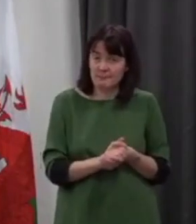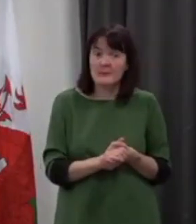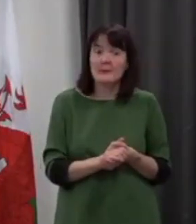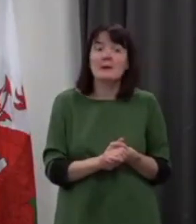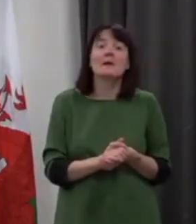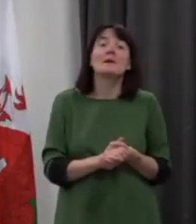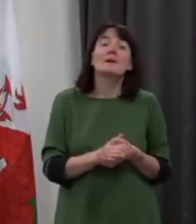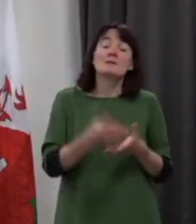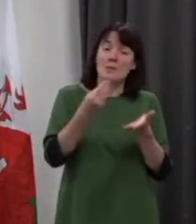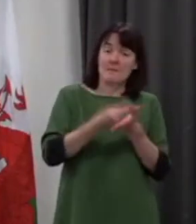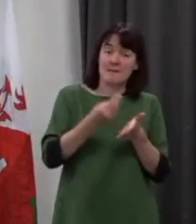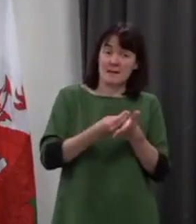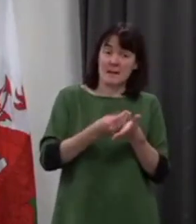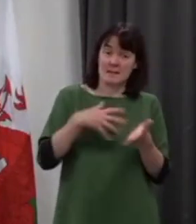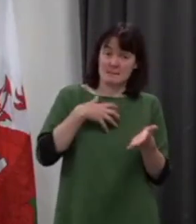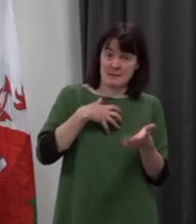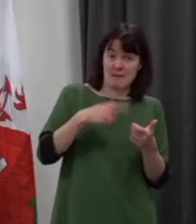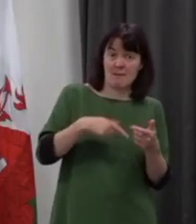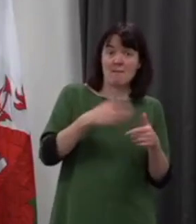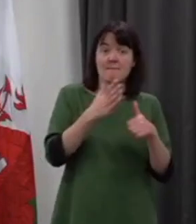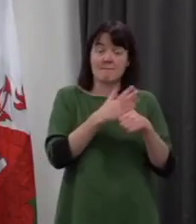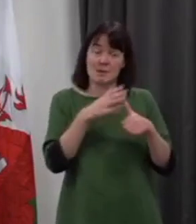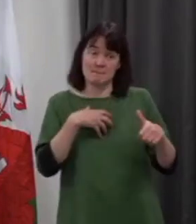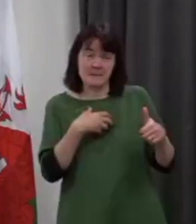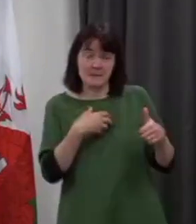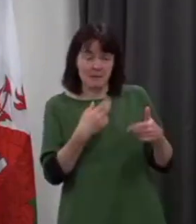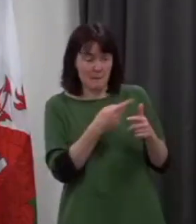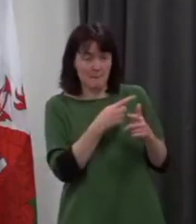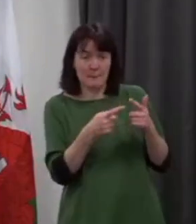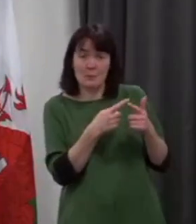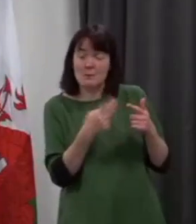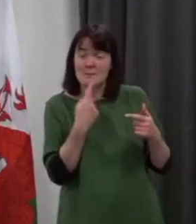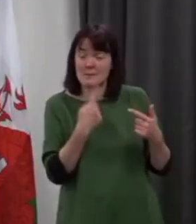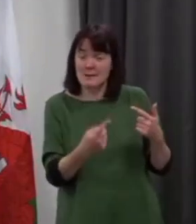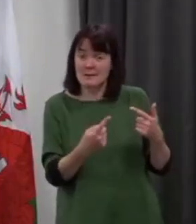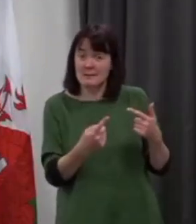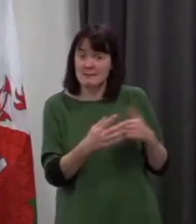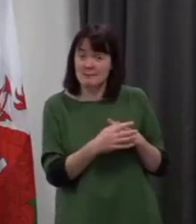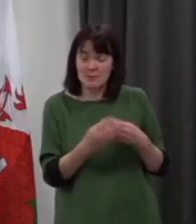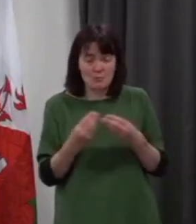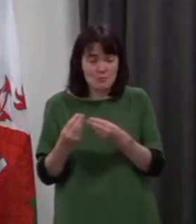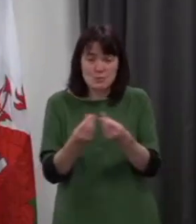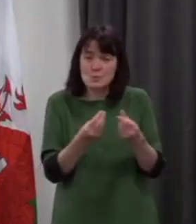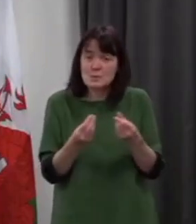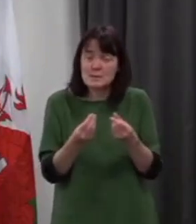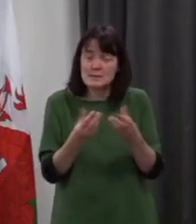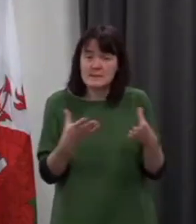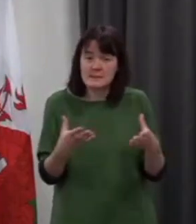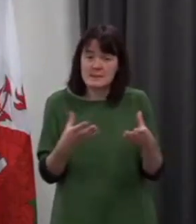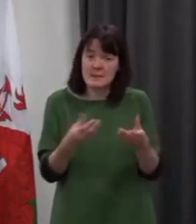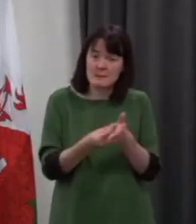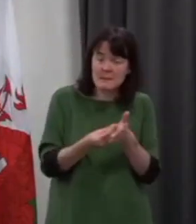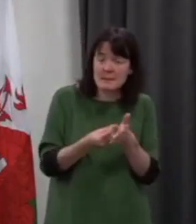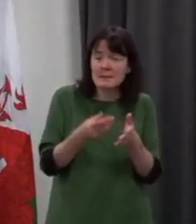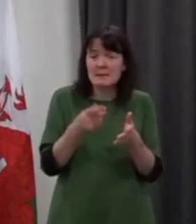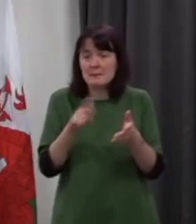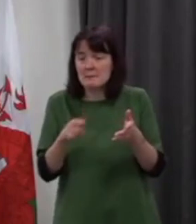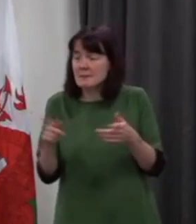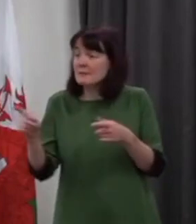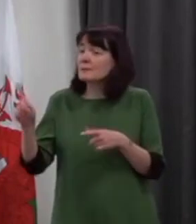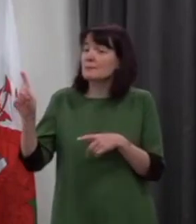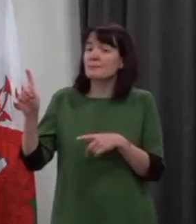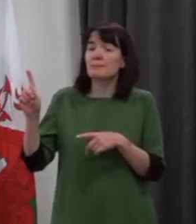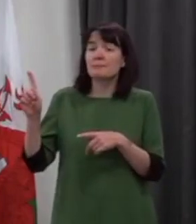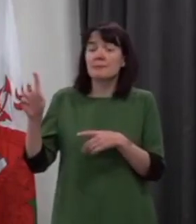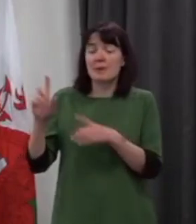Minister has said, the First Minister has said, that from a resource point of view, it's really important that the UK government fund the